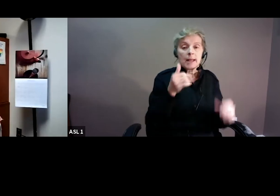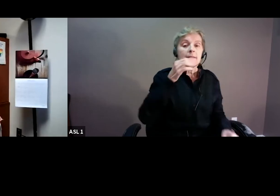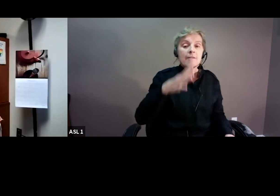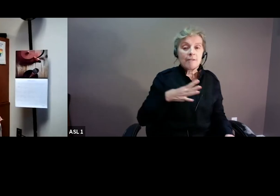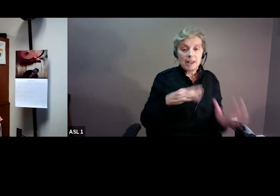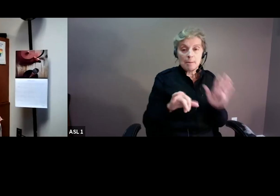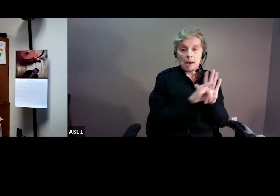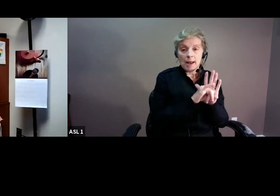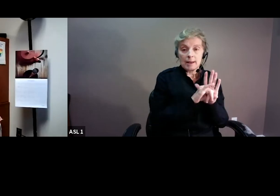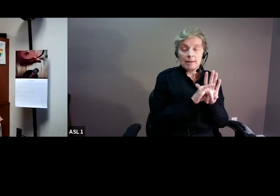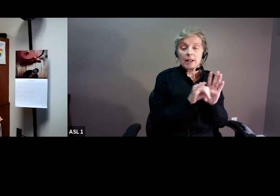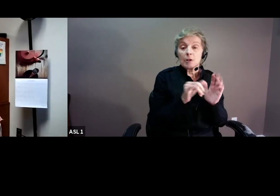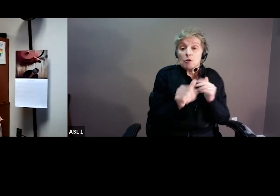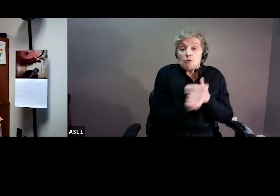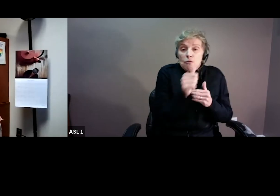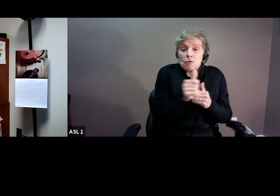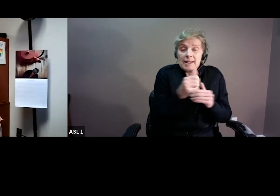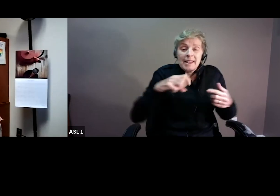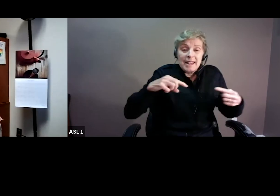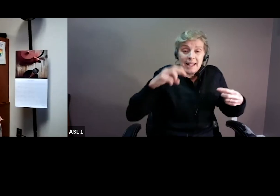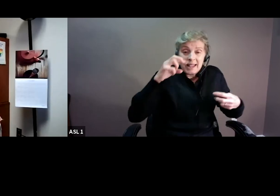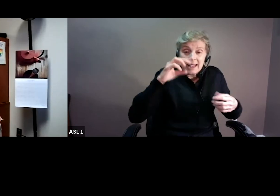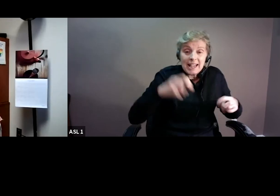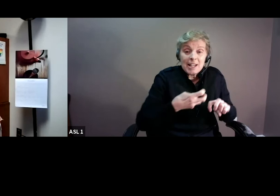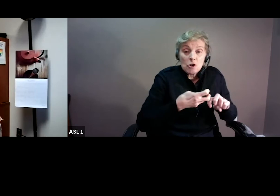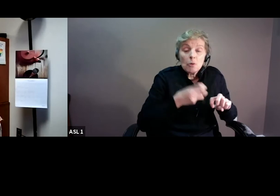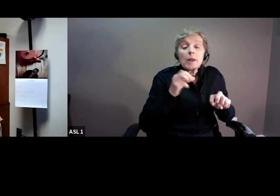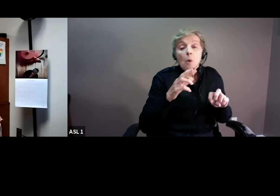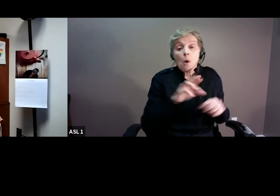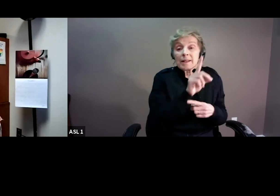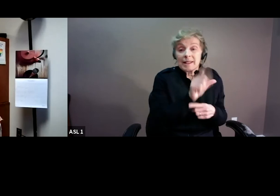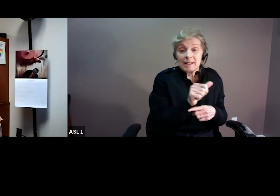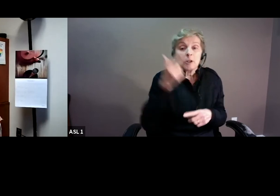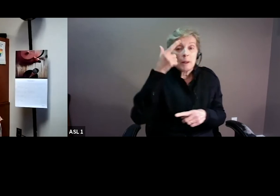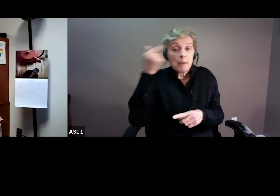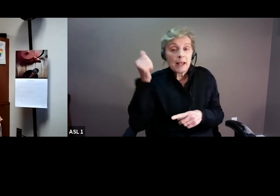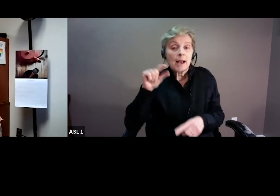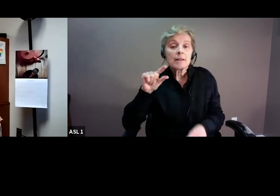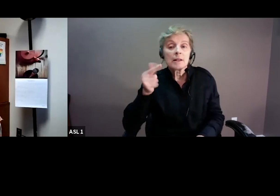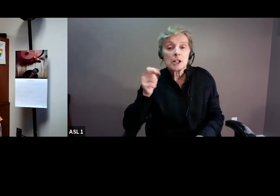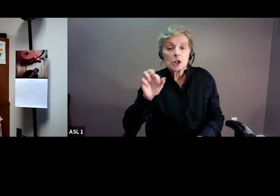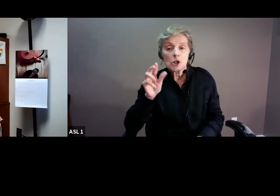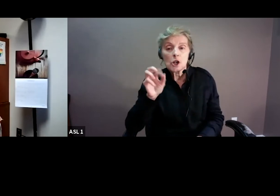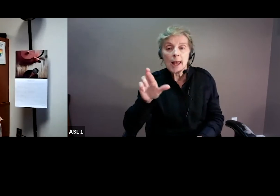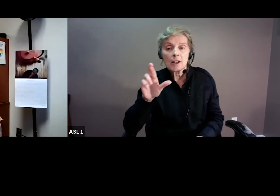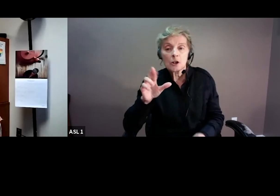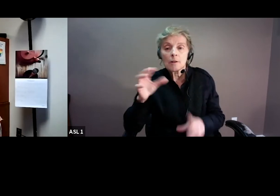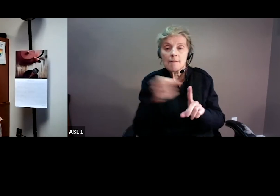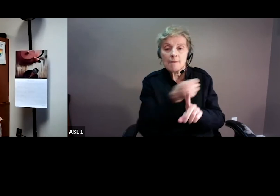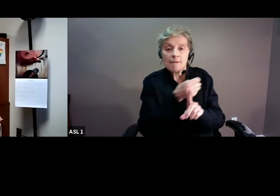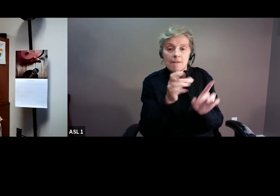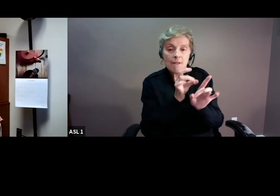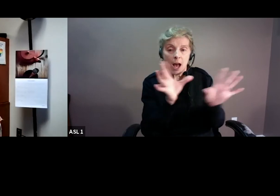risk injury and in some instances, disability due to gender-based violence. So as I end on